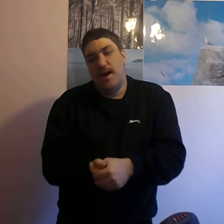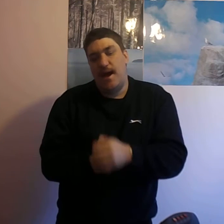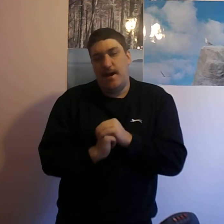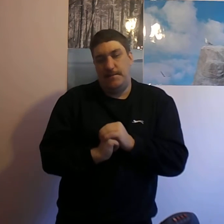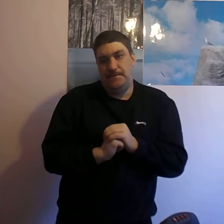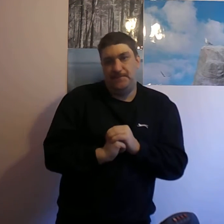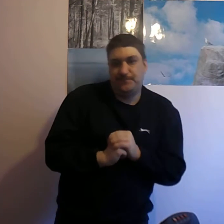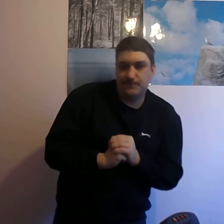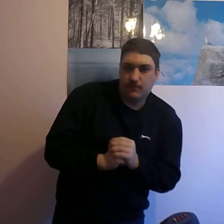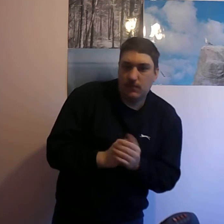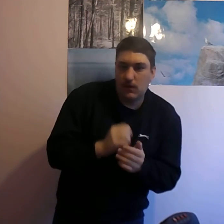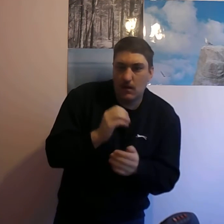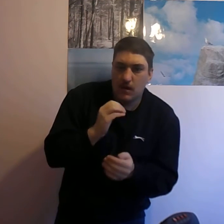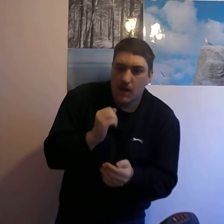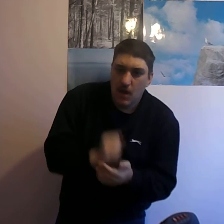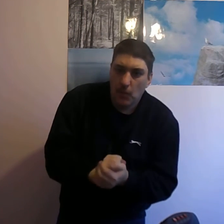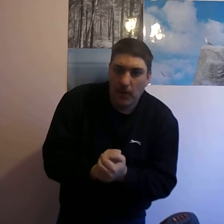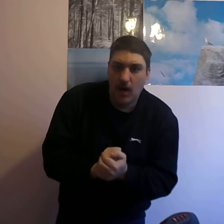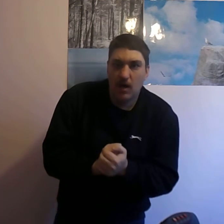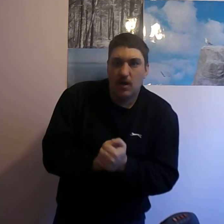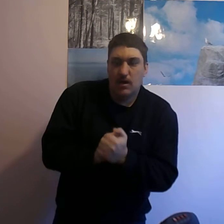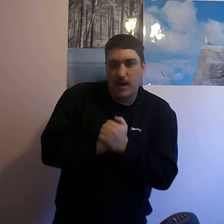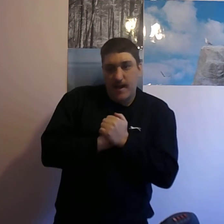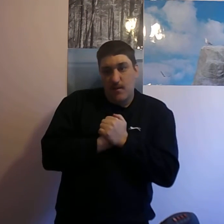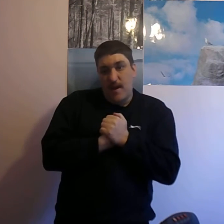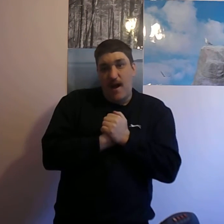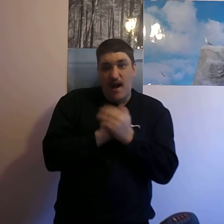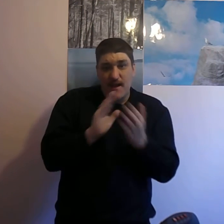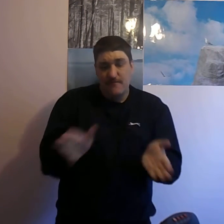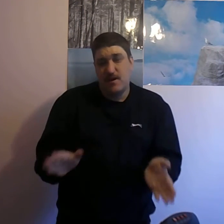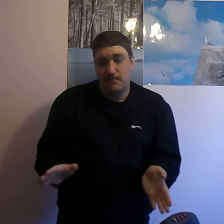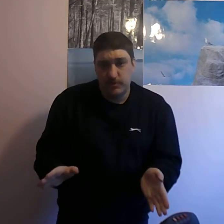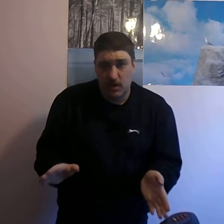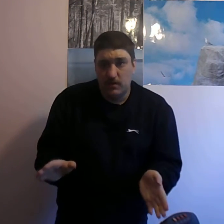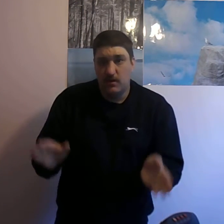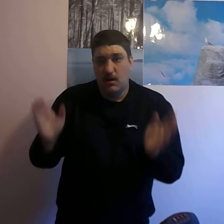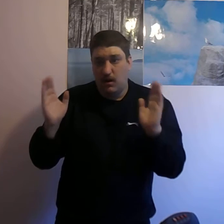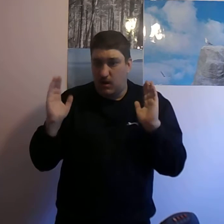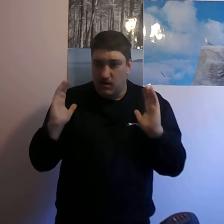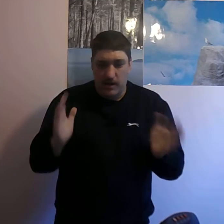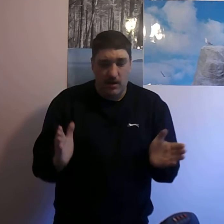can. But anyway, I have rambled on long enough,